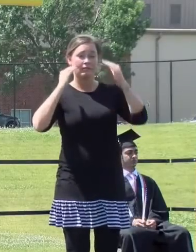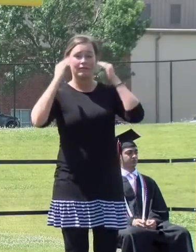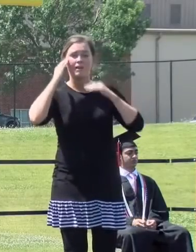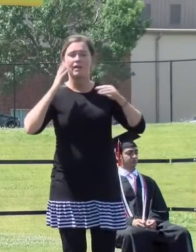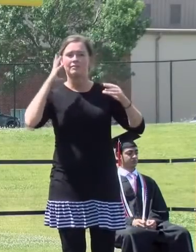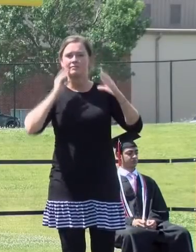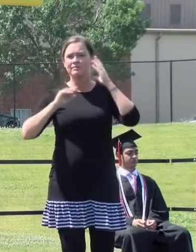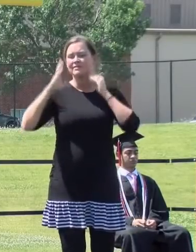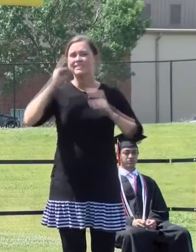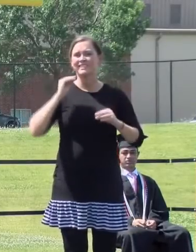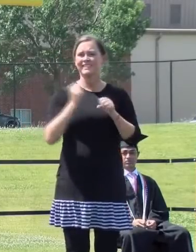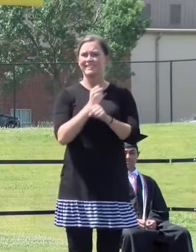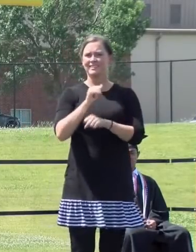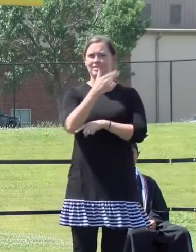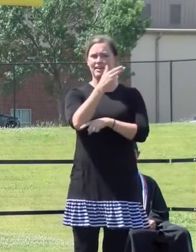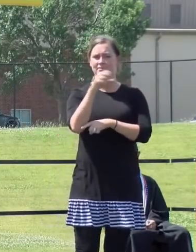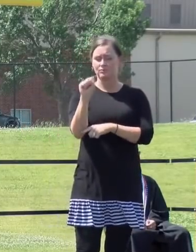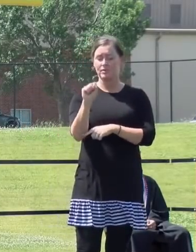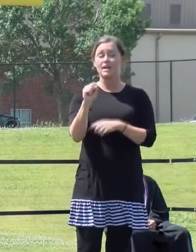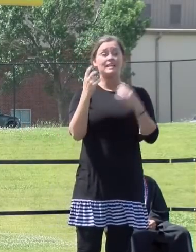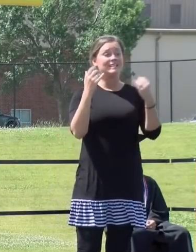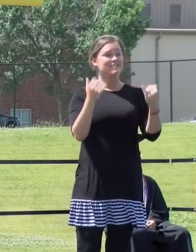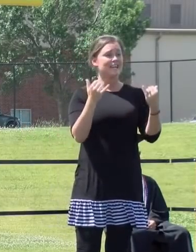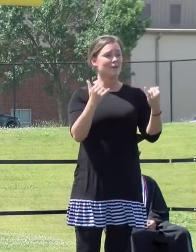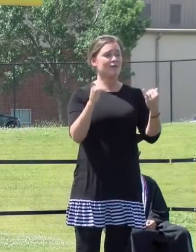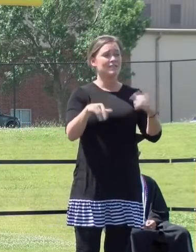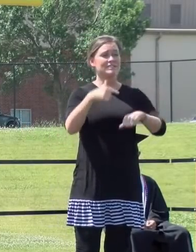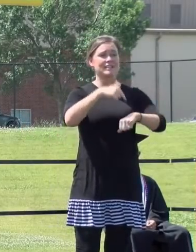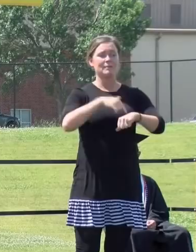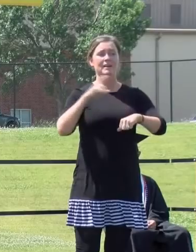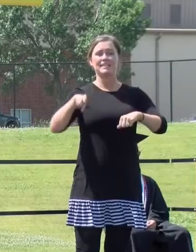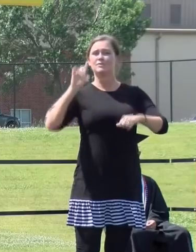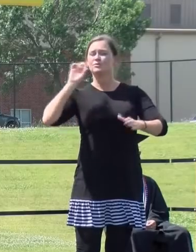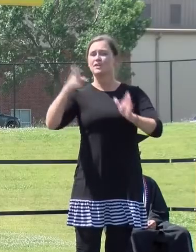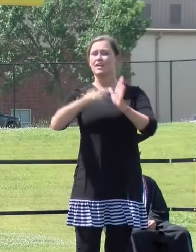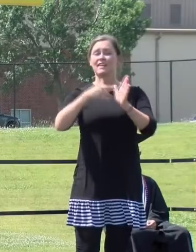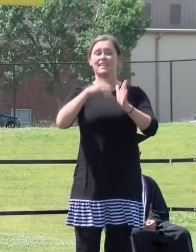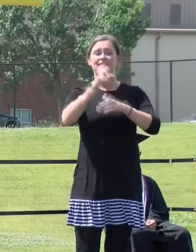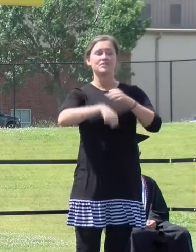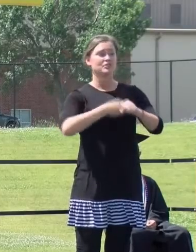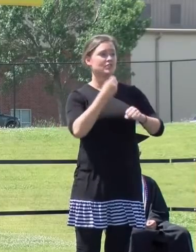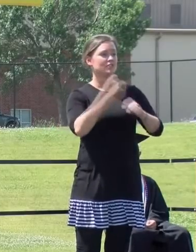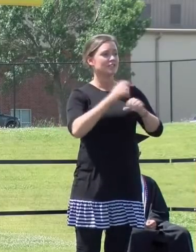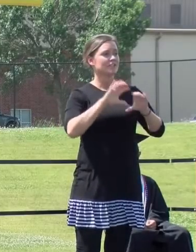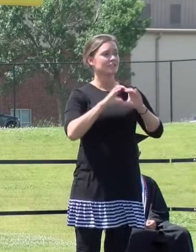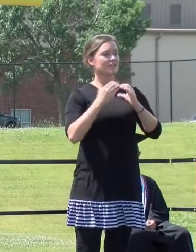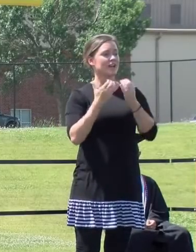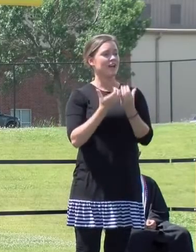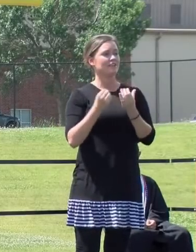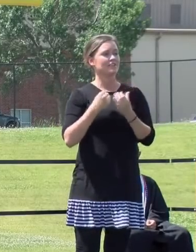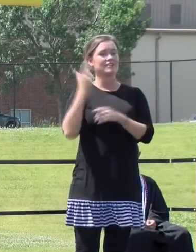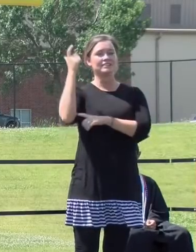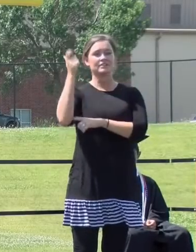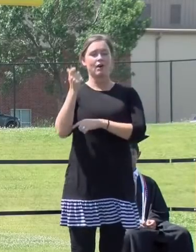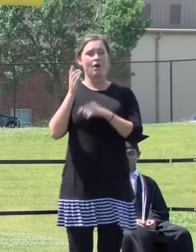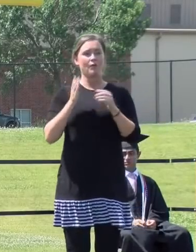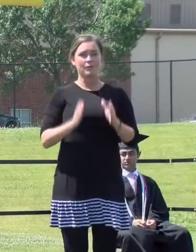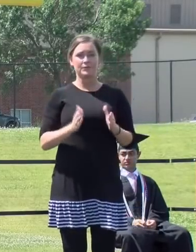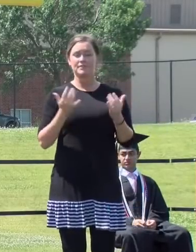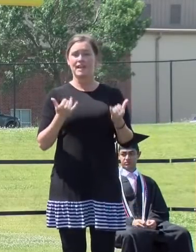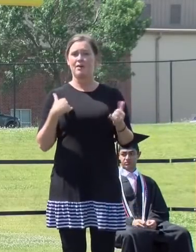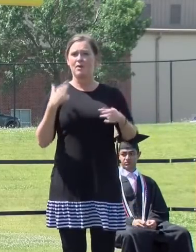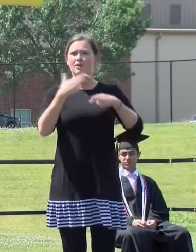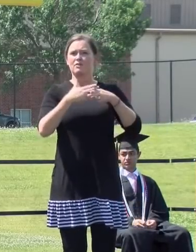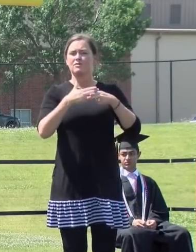school coursework. At this time, I would like to recognize this year's class of scholars. As I call